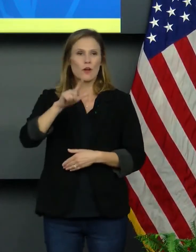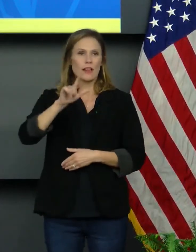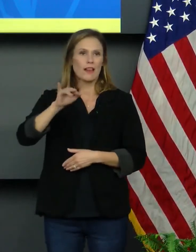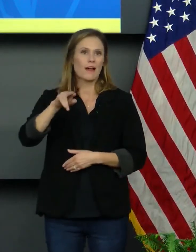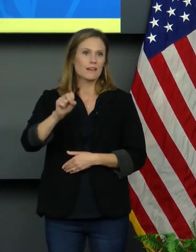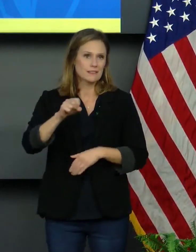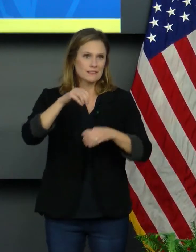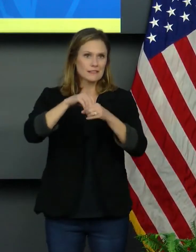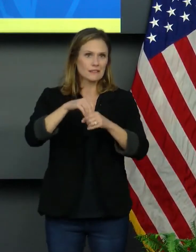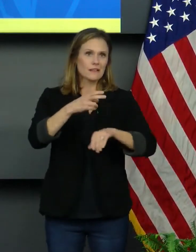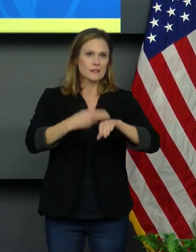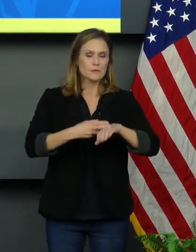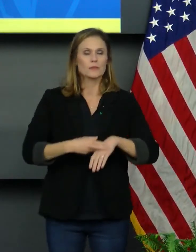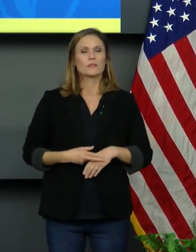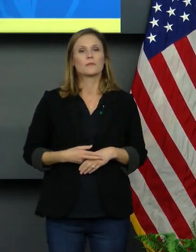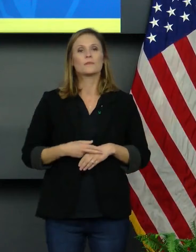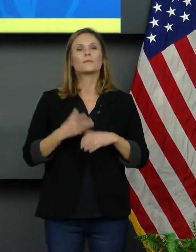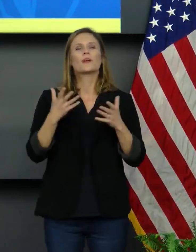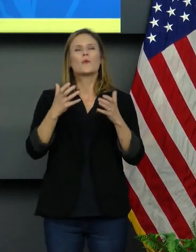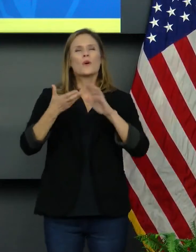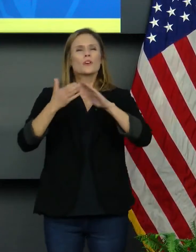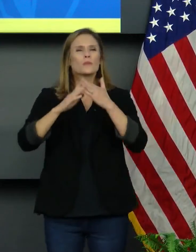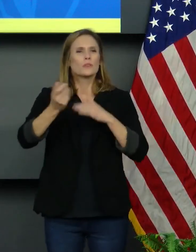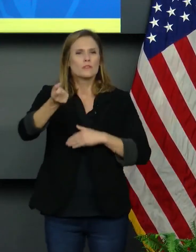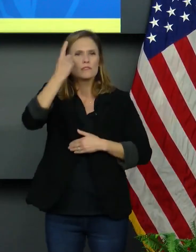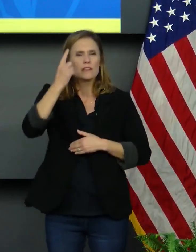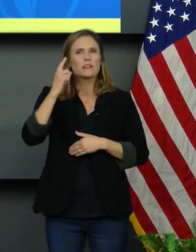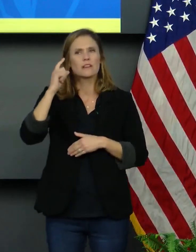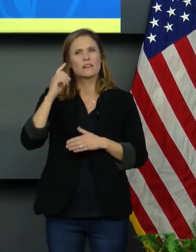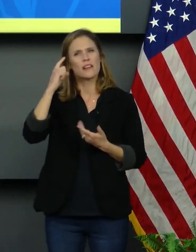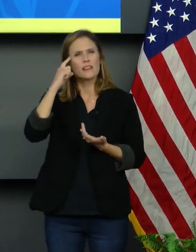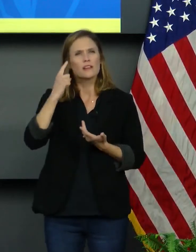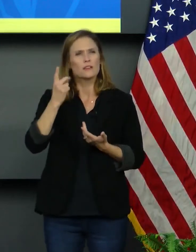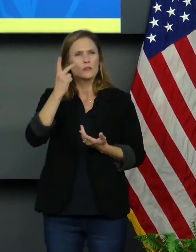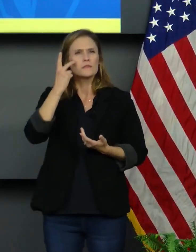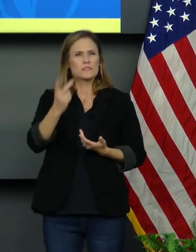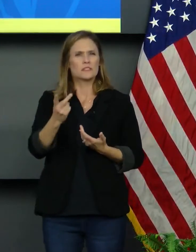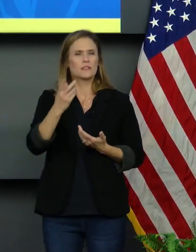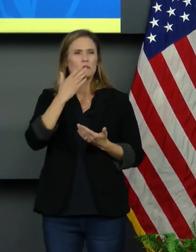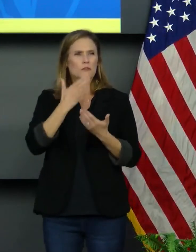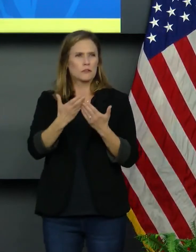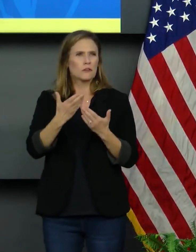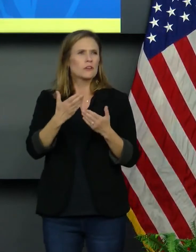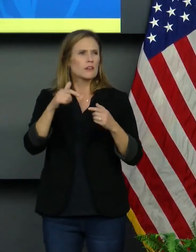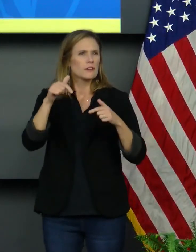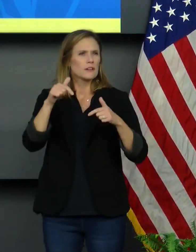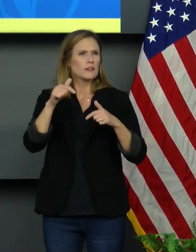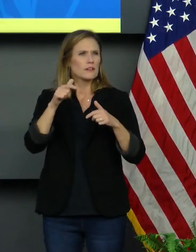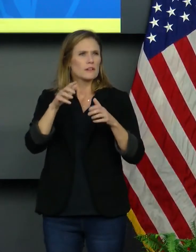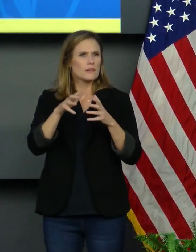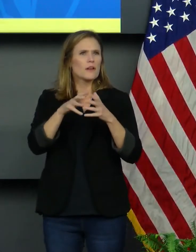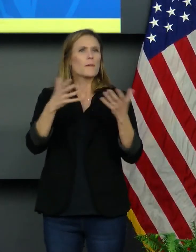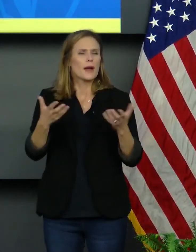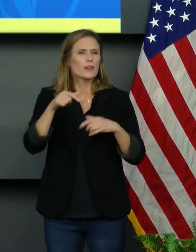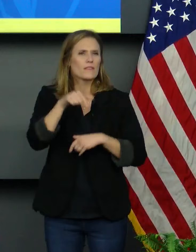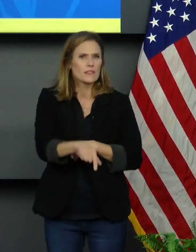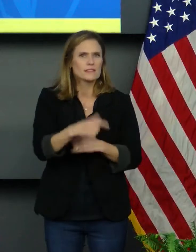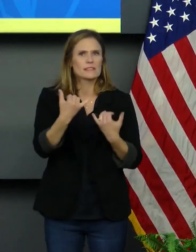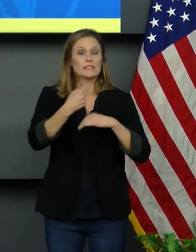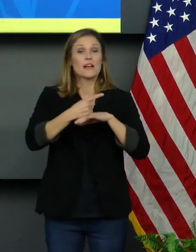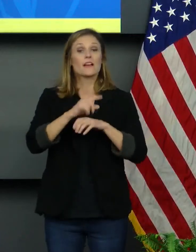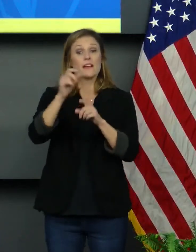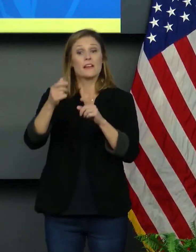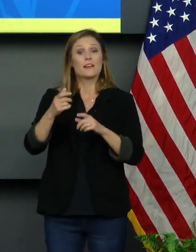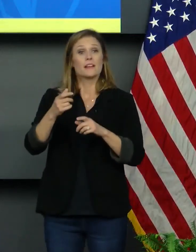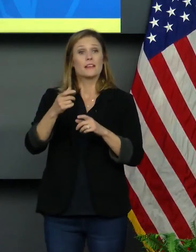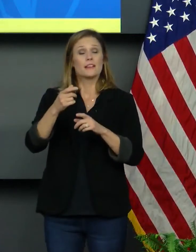I really want the community to understand, and I think you've seen a good amount of this today, that it's affecting more than those who are just suffering